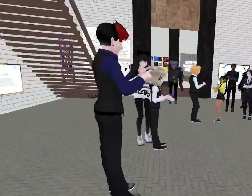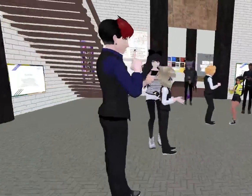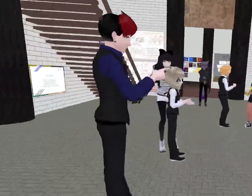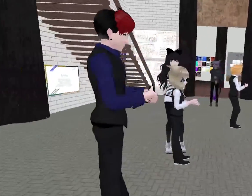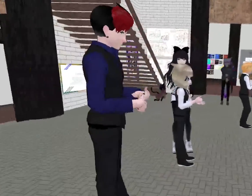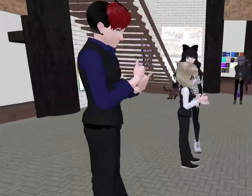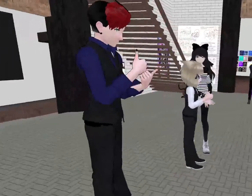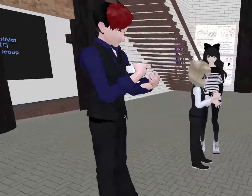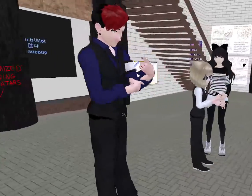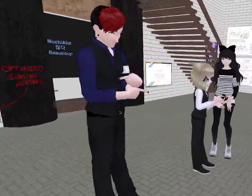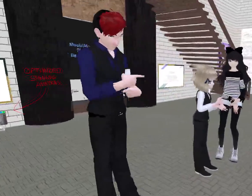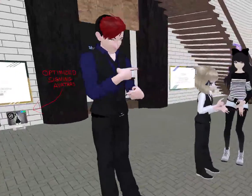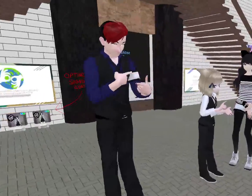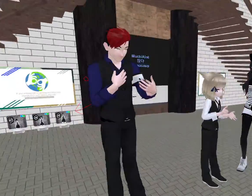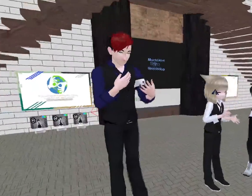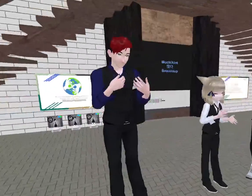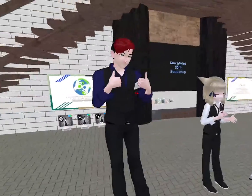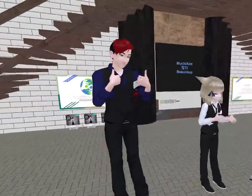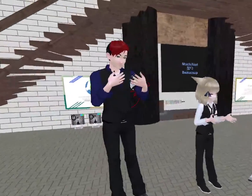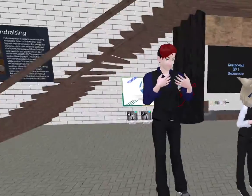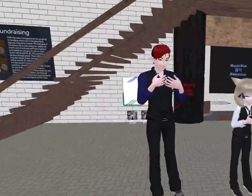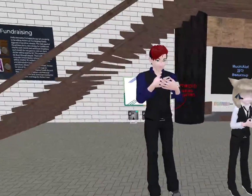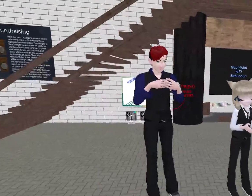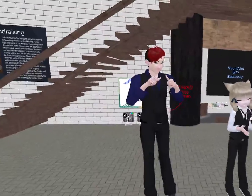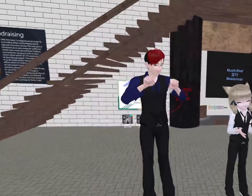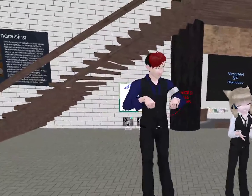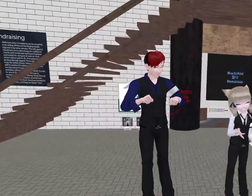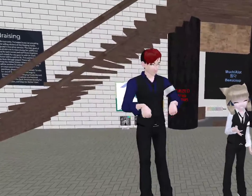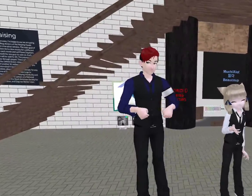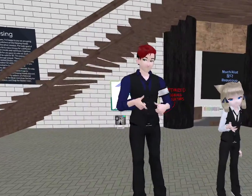language, as in like ASL, LSF, all the ones that were just shown.